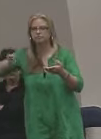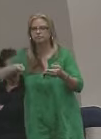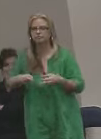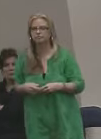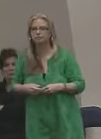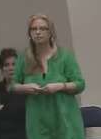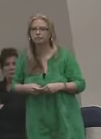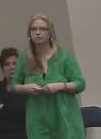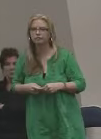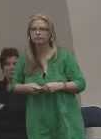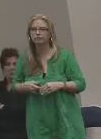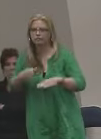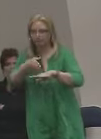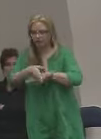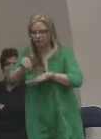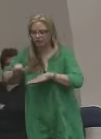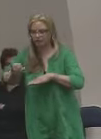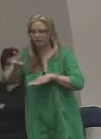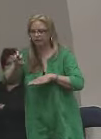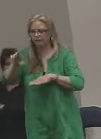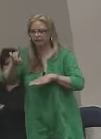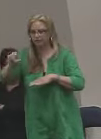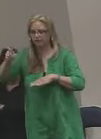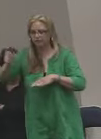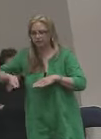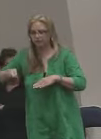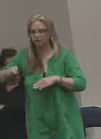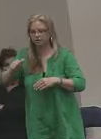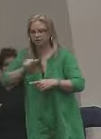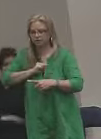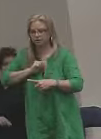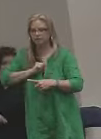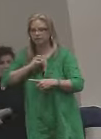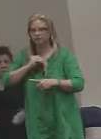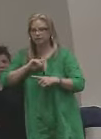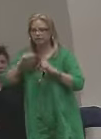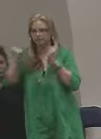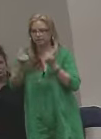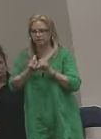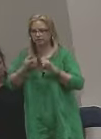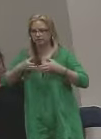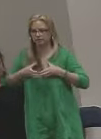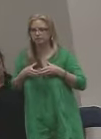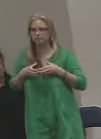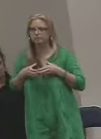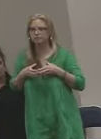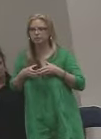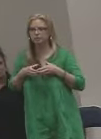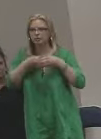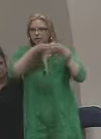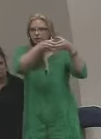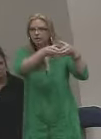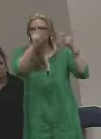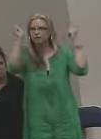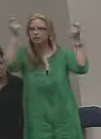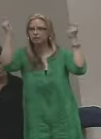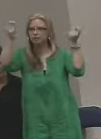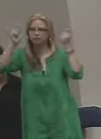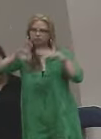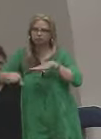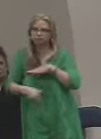And after the death verdict, myself and our team went out and celebrated the night